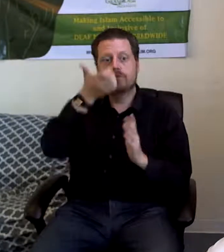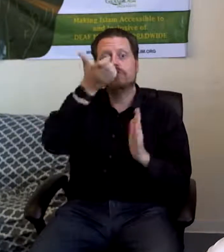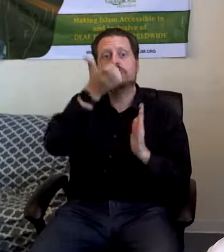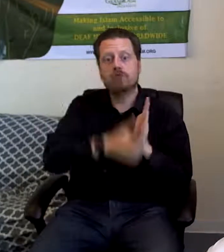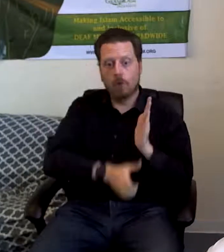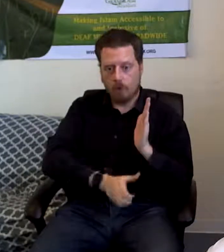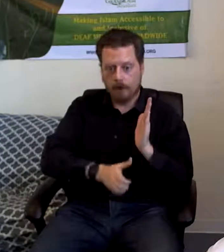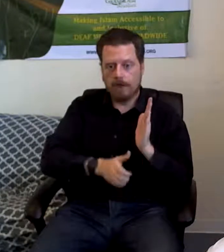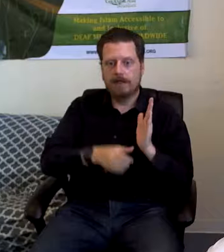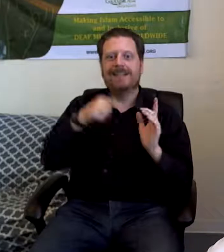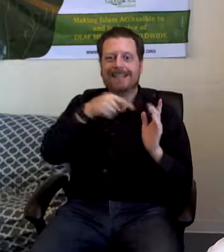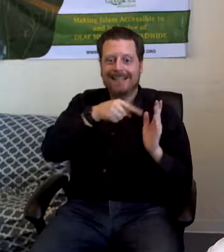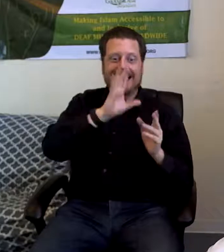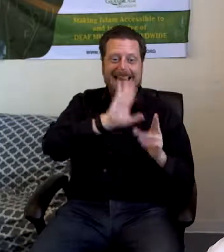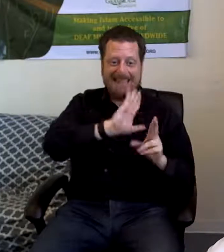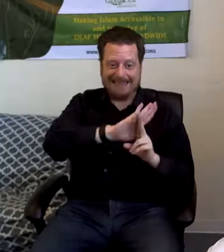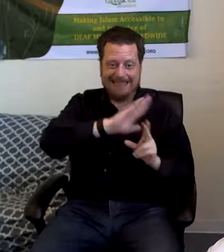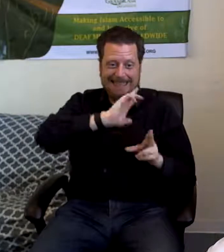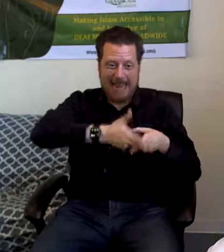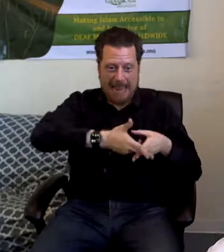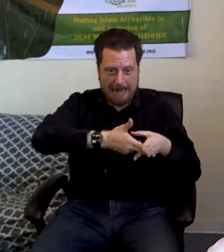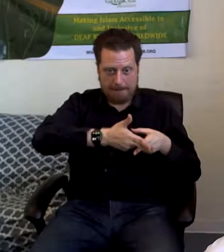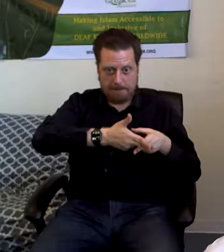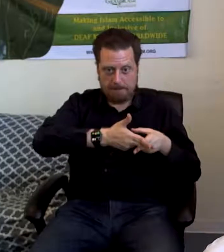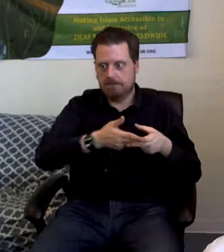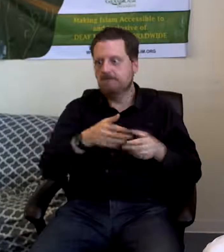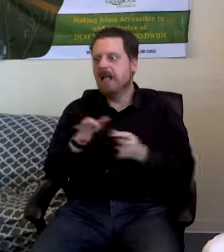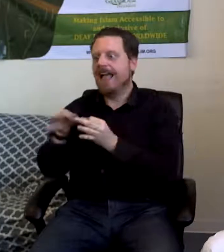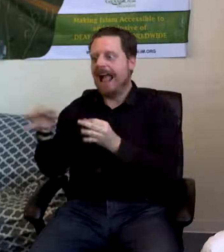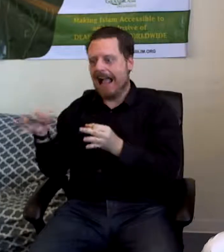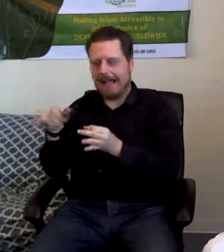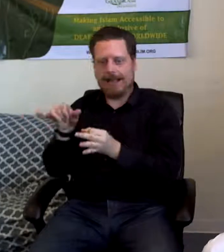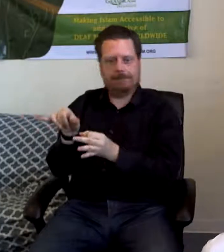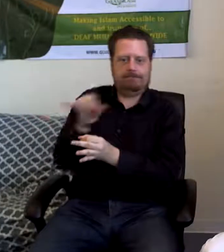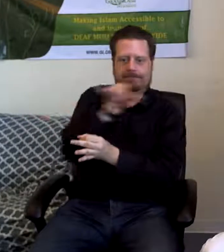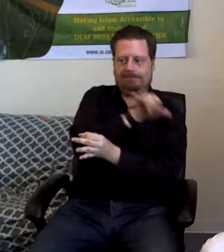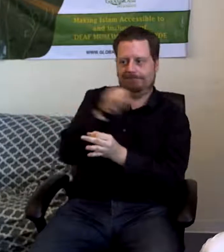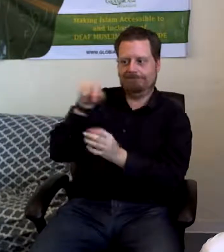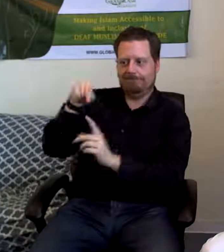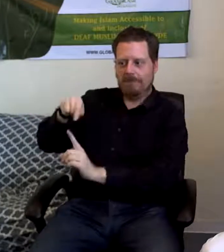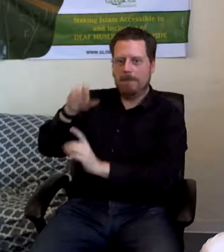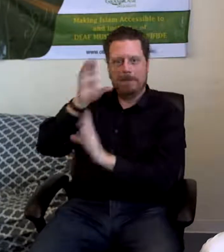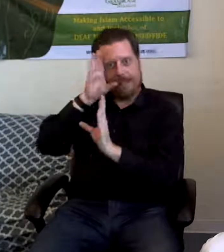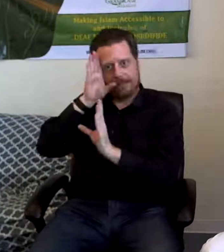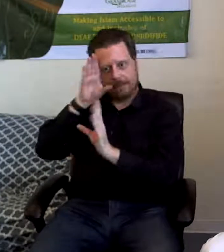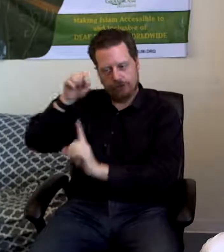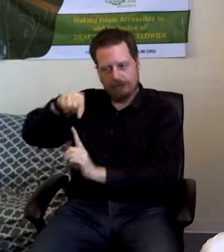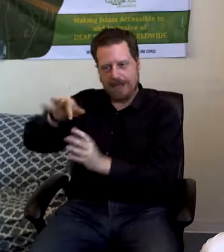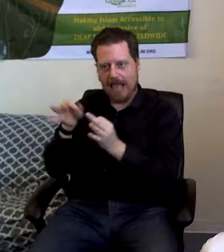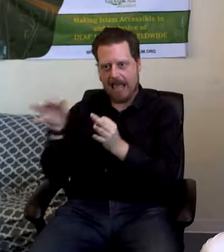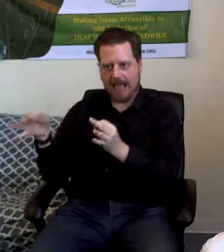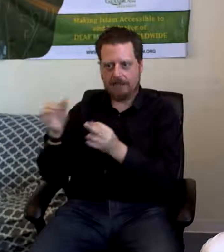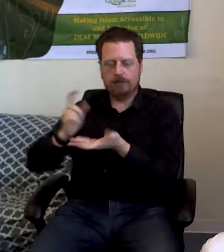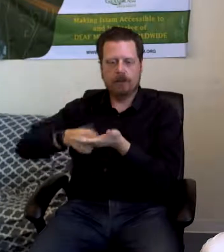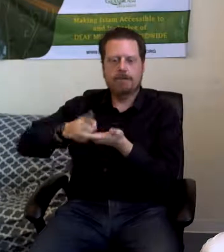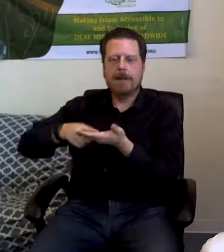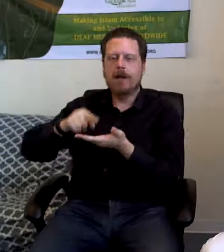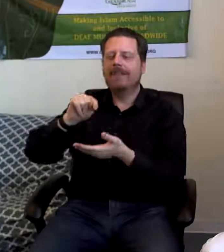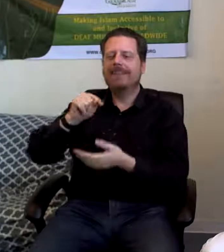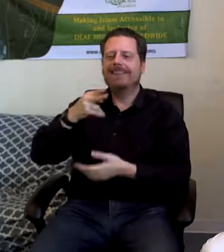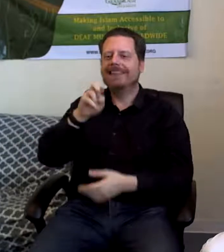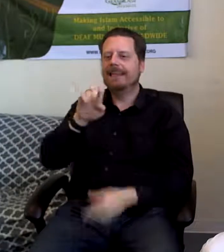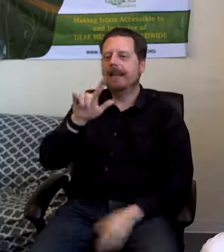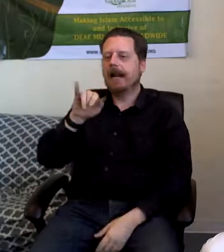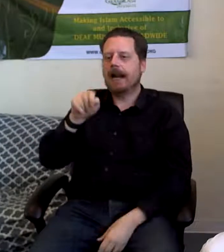the name An-Noor. And I want you to pay attention to this ayah. It talks about the light of